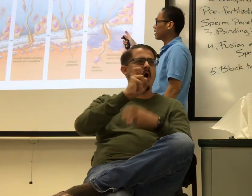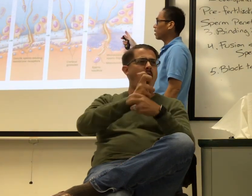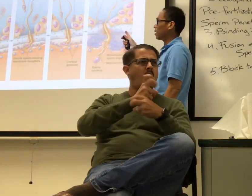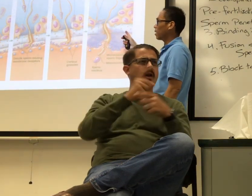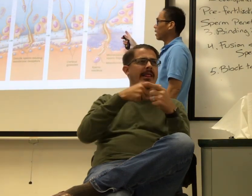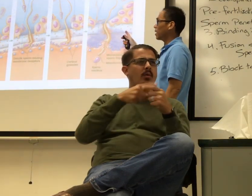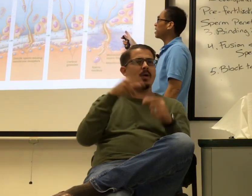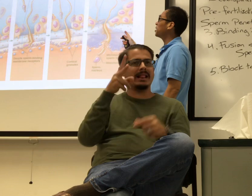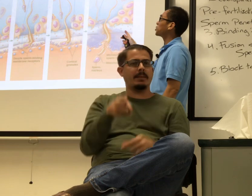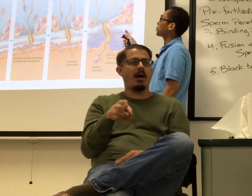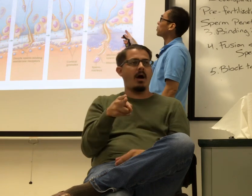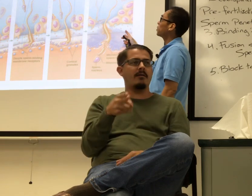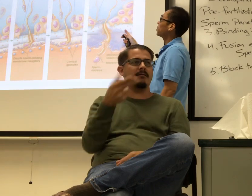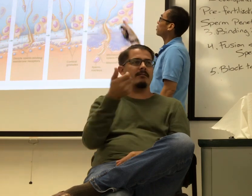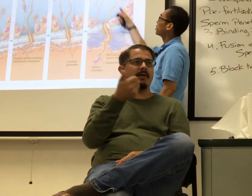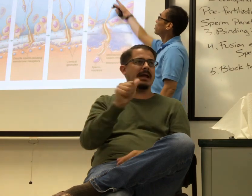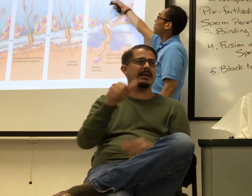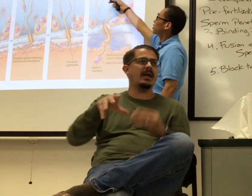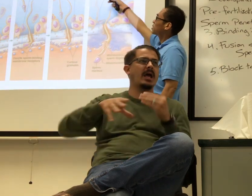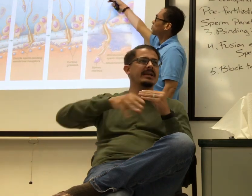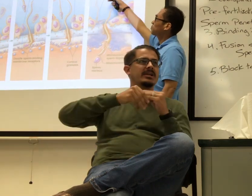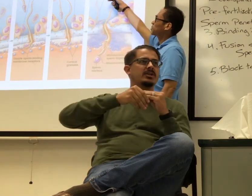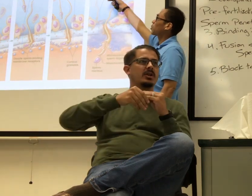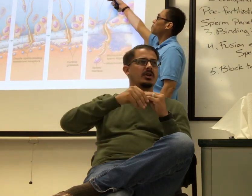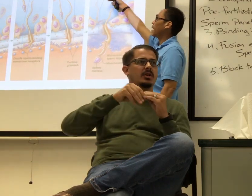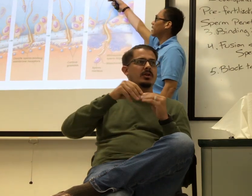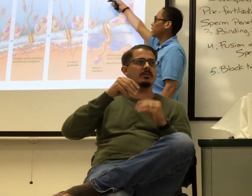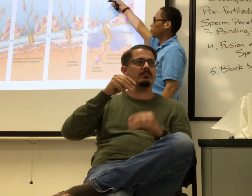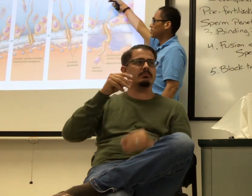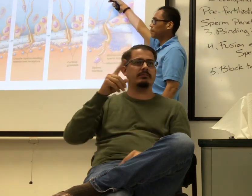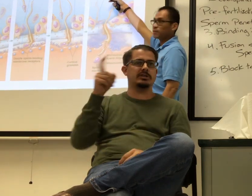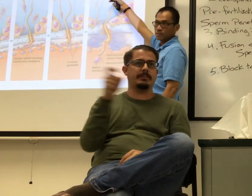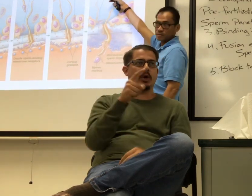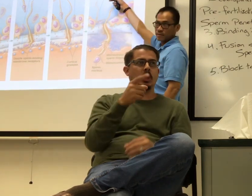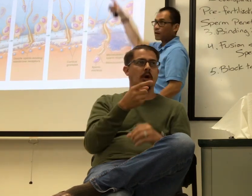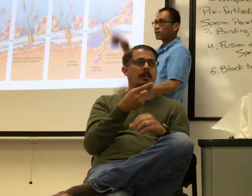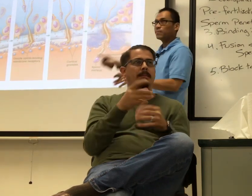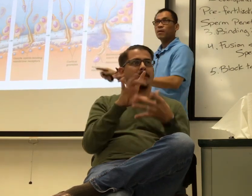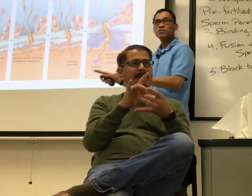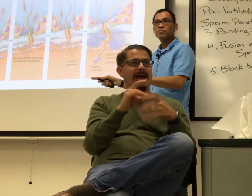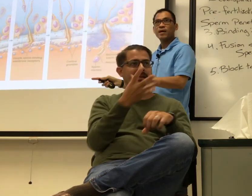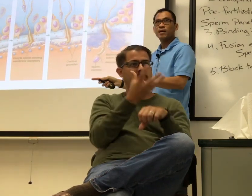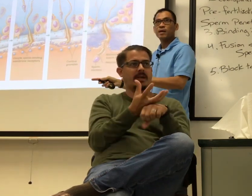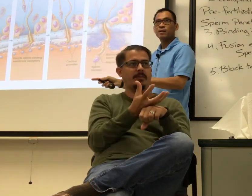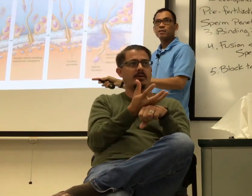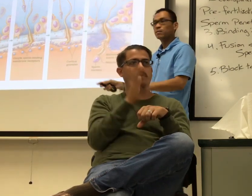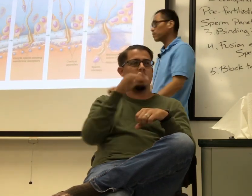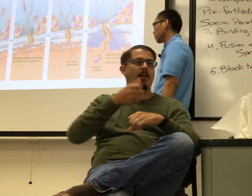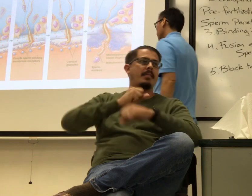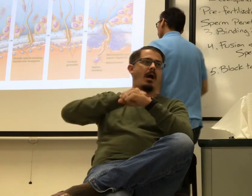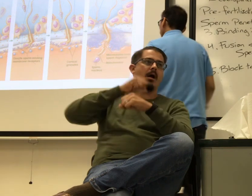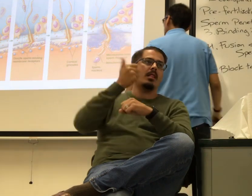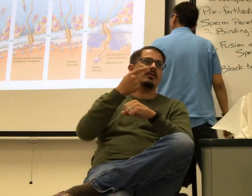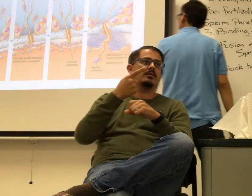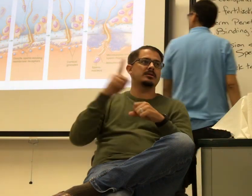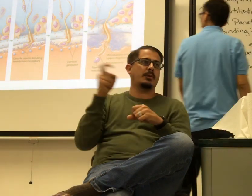off any additional sperm binding receptors. And that'll keep others from getting in.